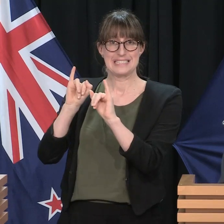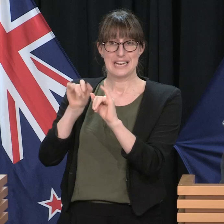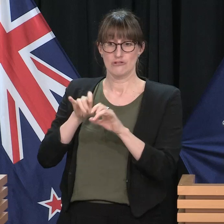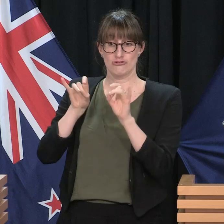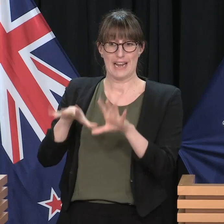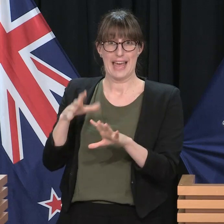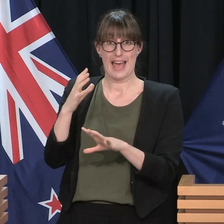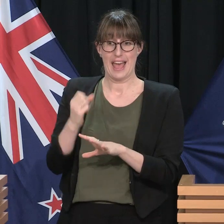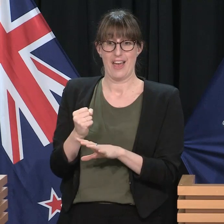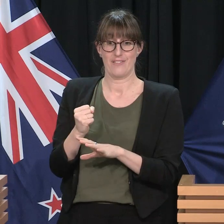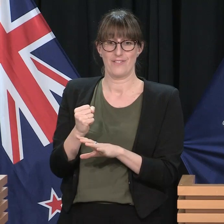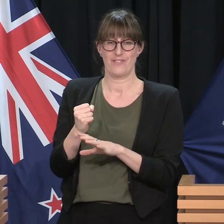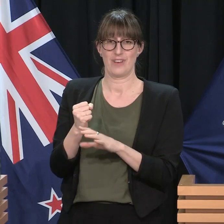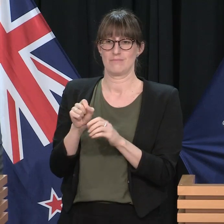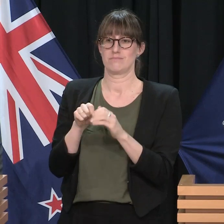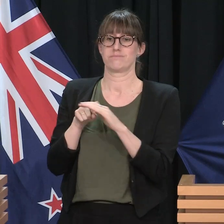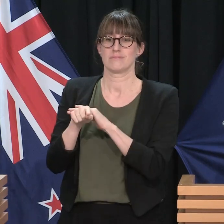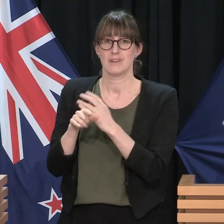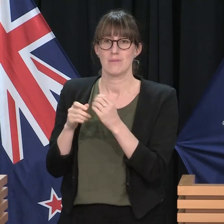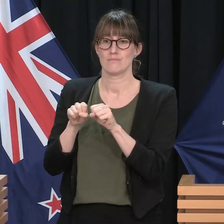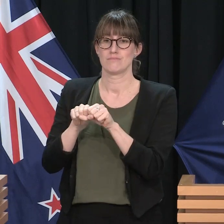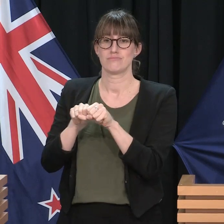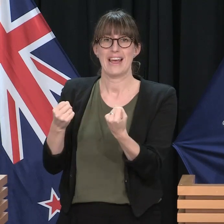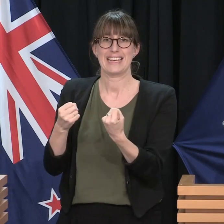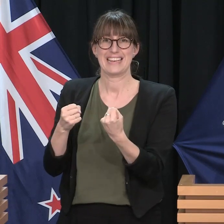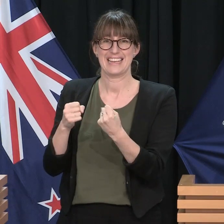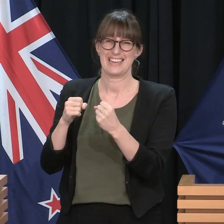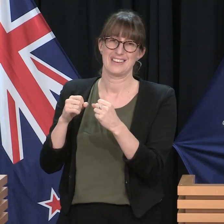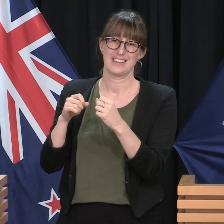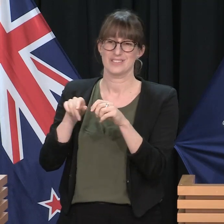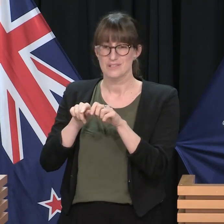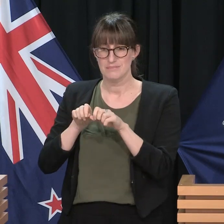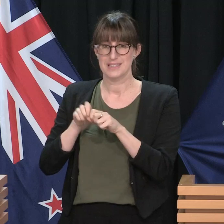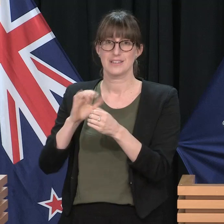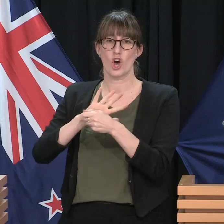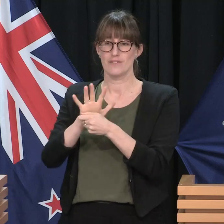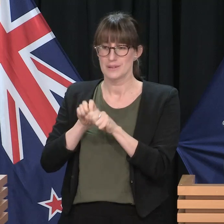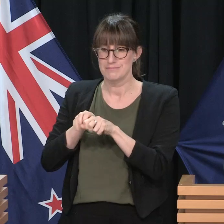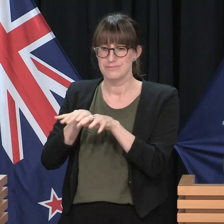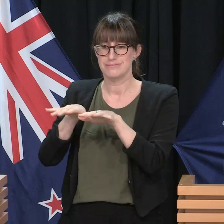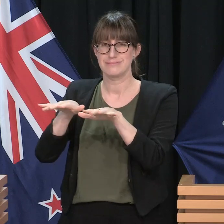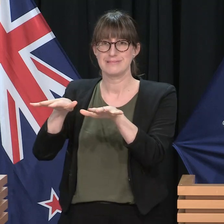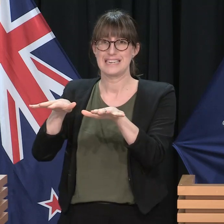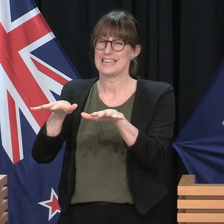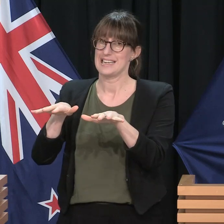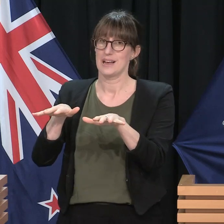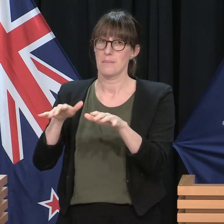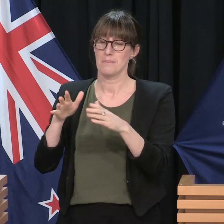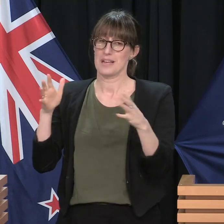extremely serious consequences, and the health system in Victoria, healthcare workers and the wider public are now at renewed